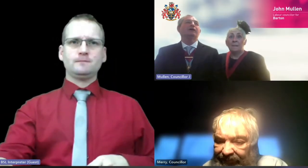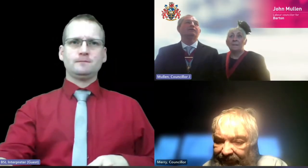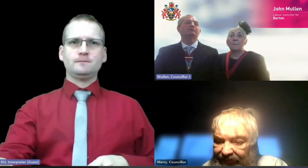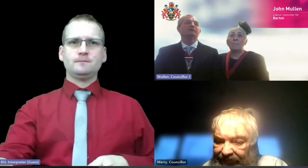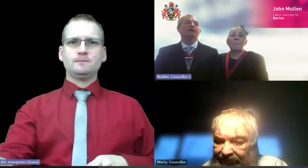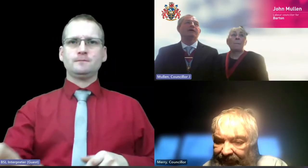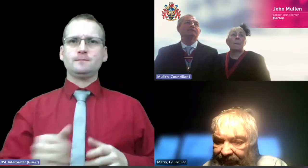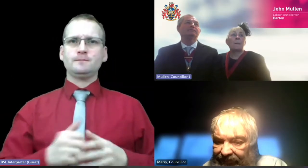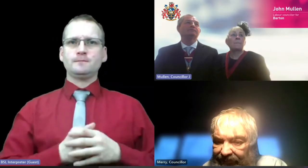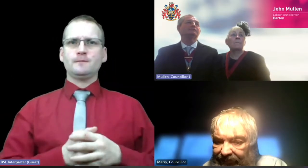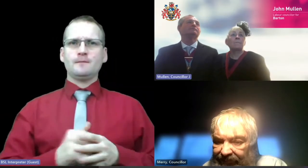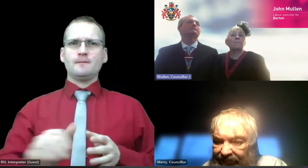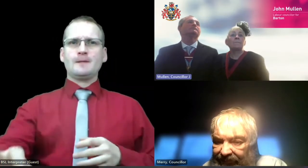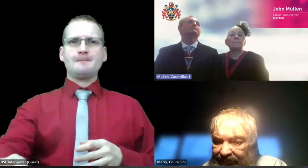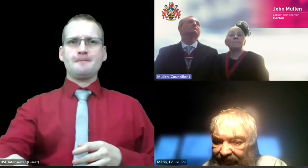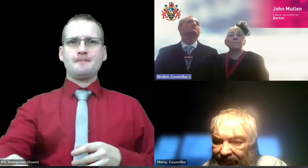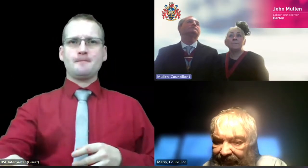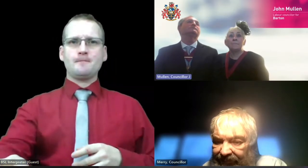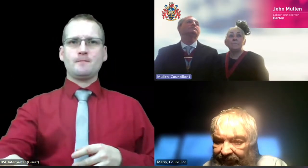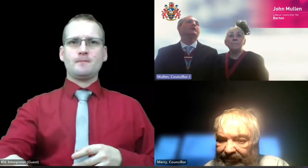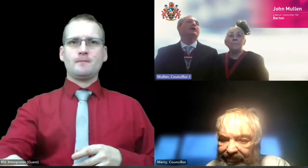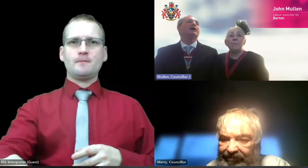Thank you, Councillor Mayor.